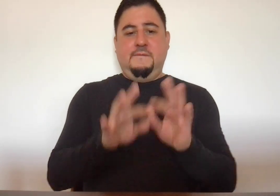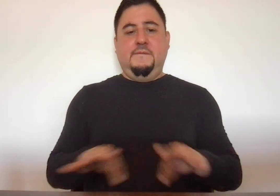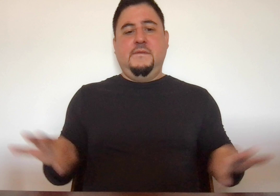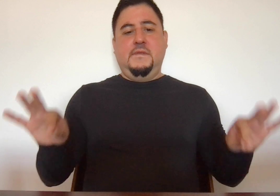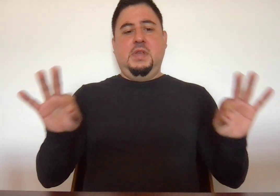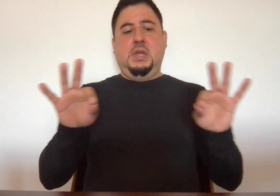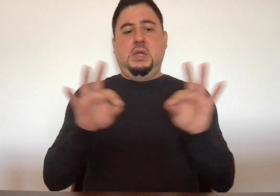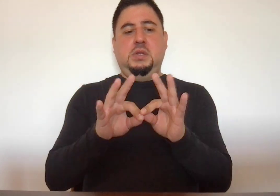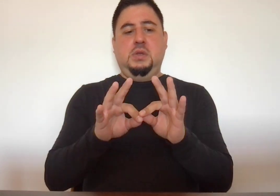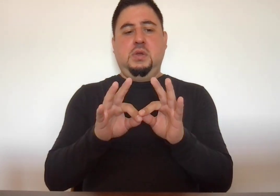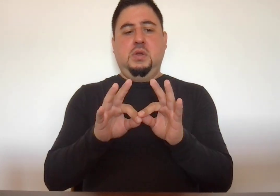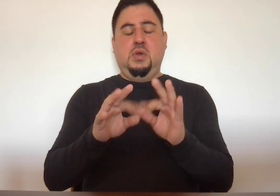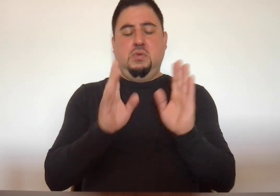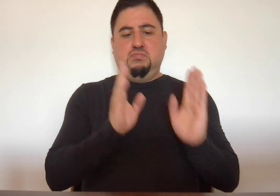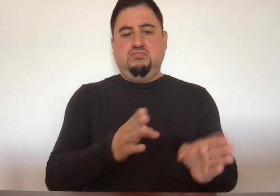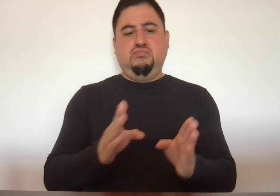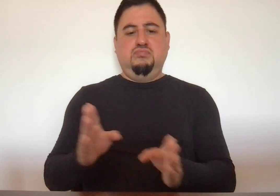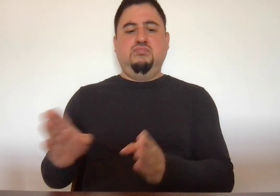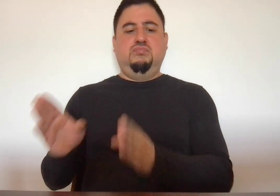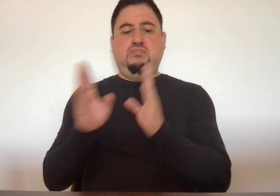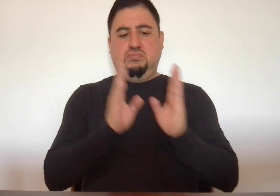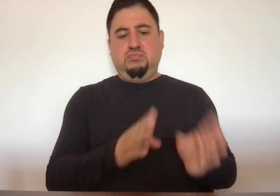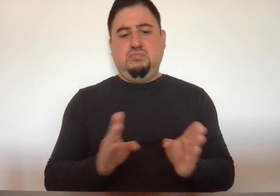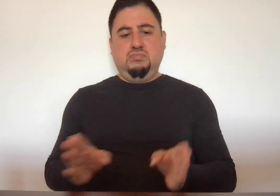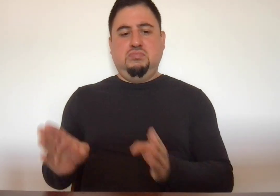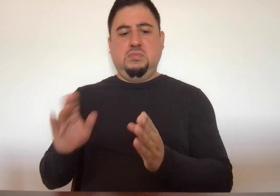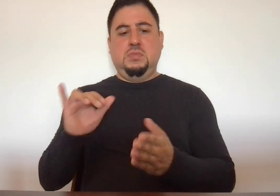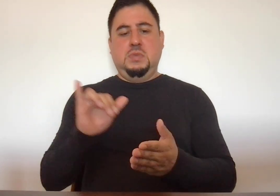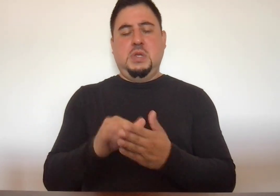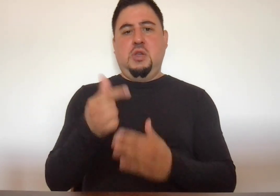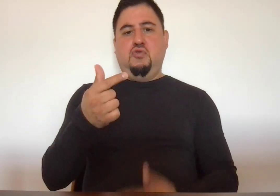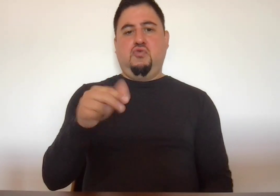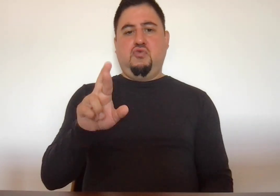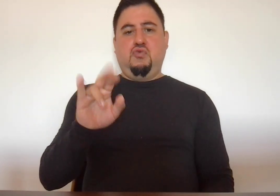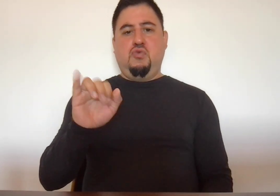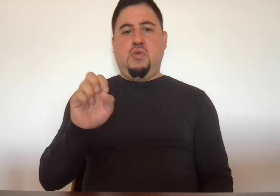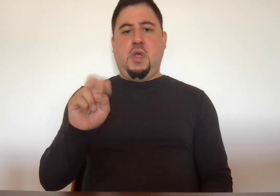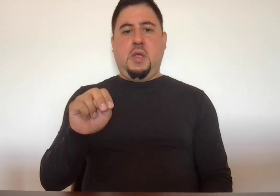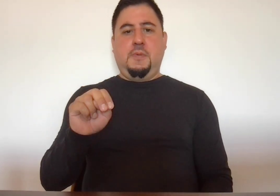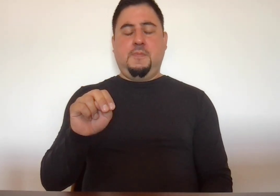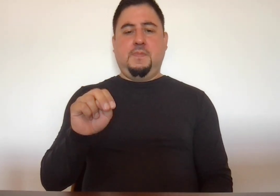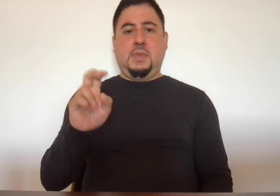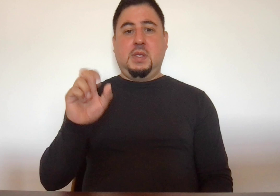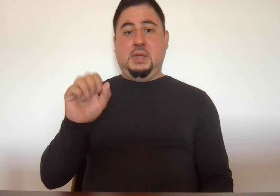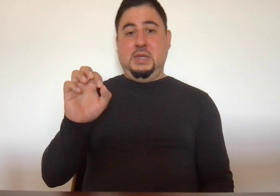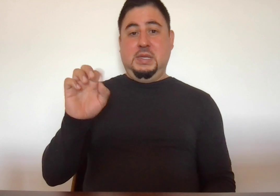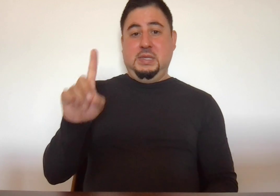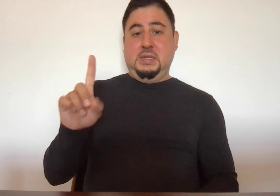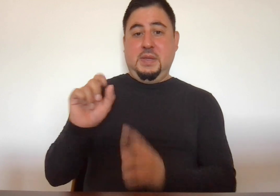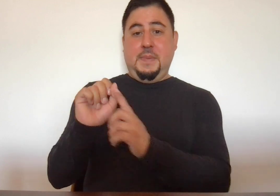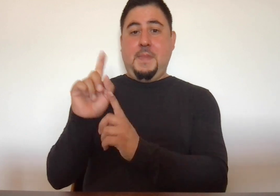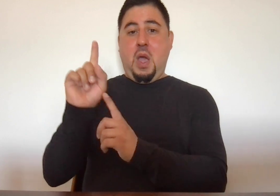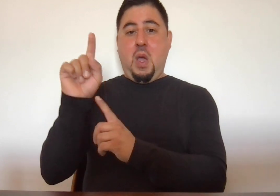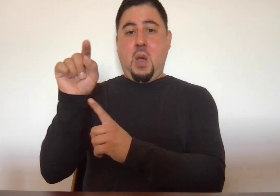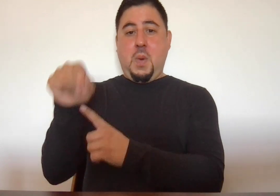have prepared the grain. The seed that falls on good